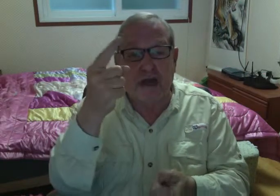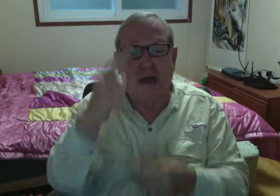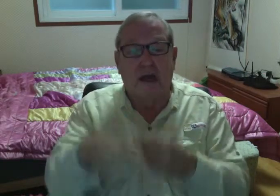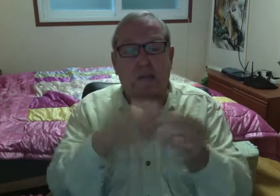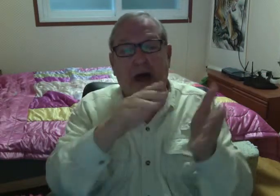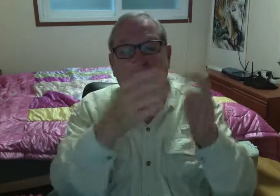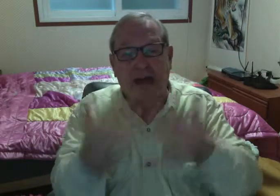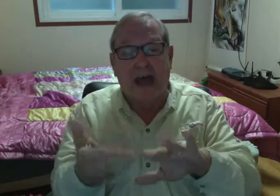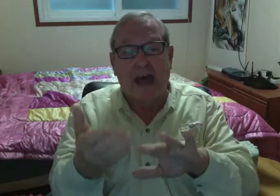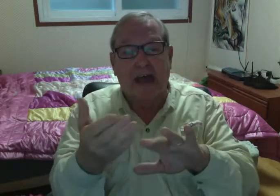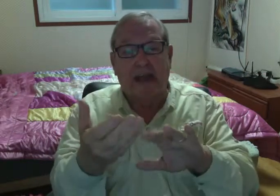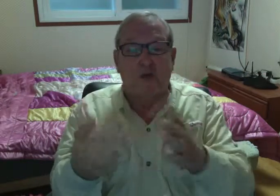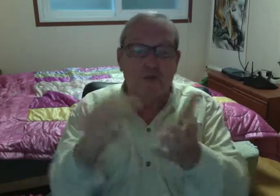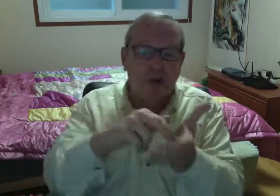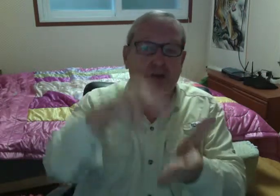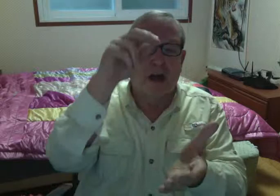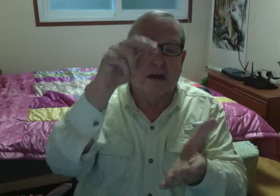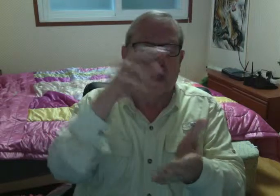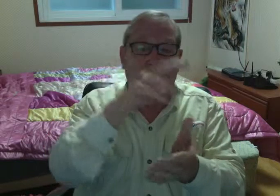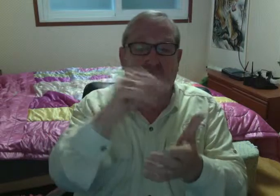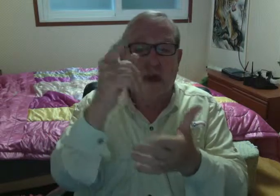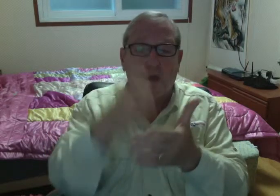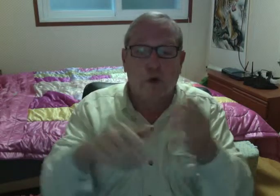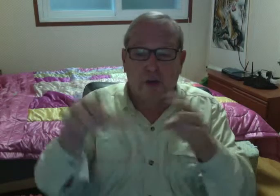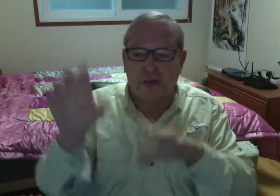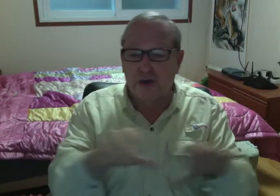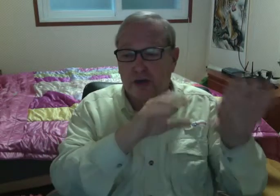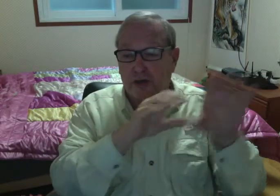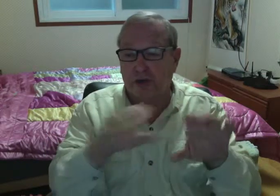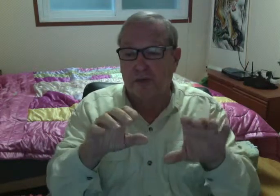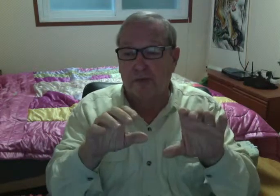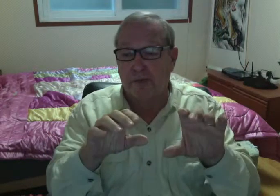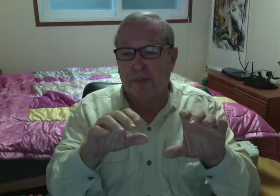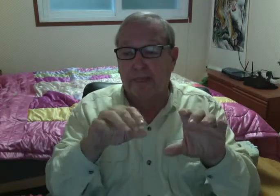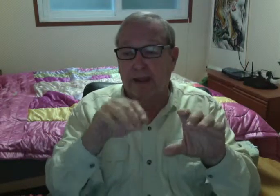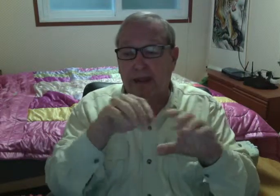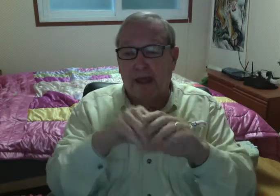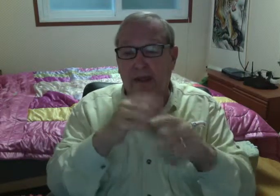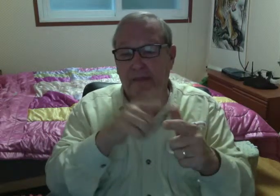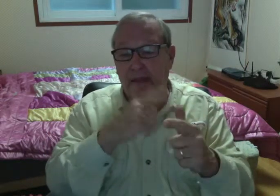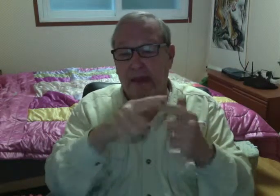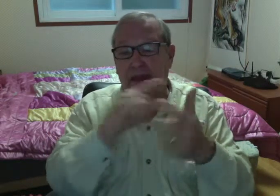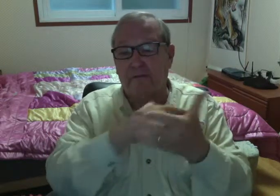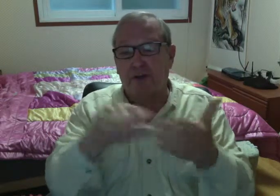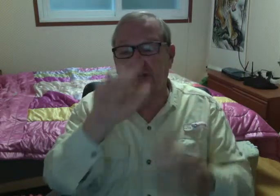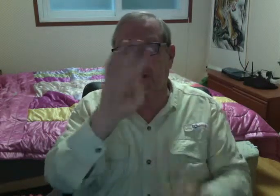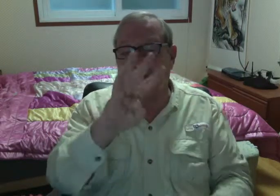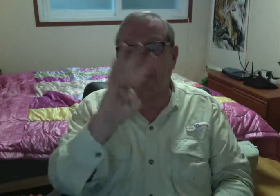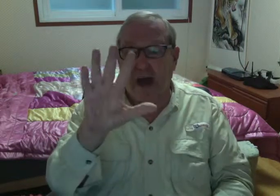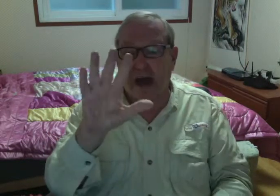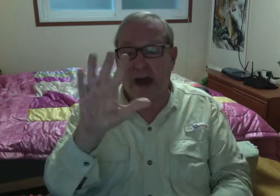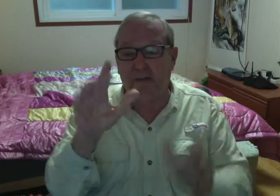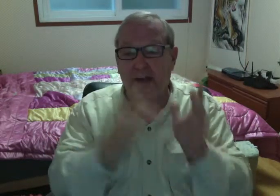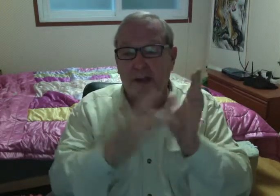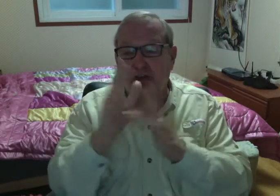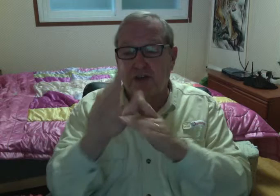should do. And then in verse 45, Jesus gave them a job. He told